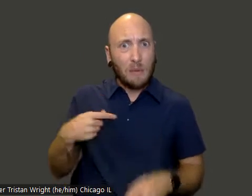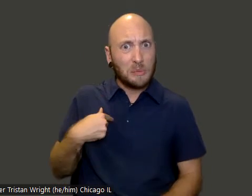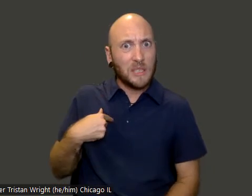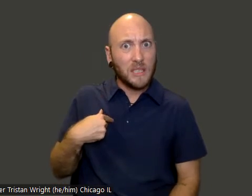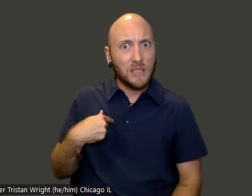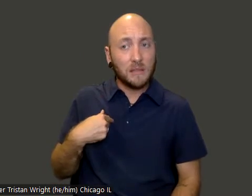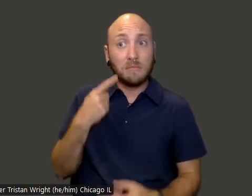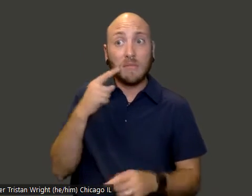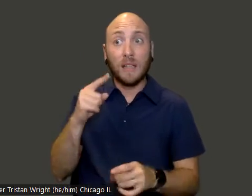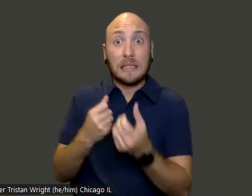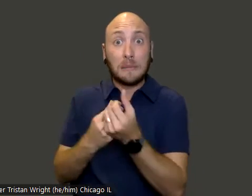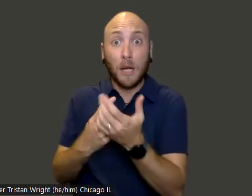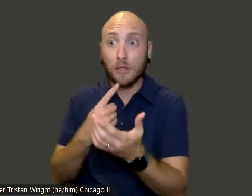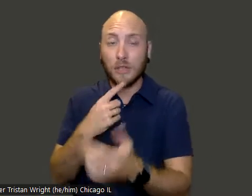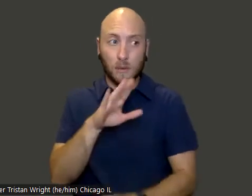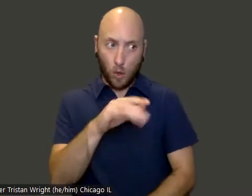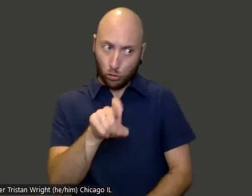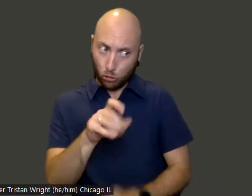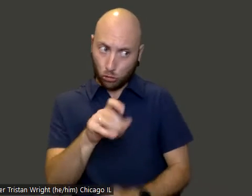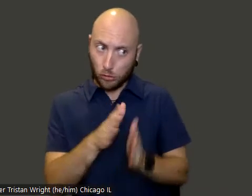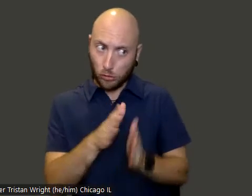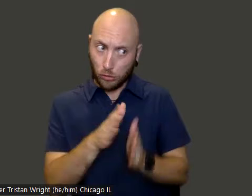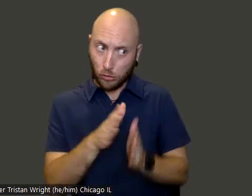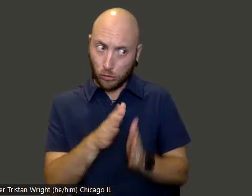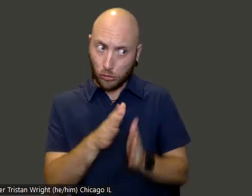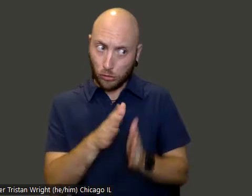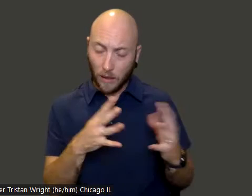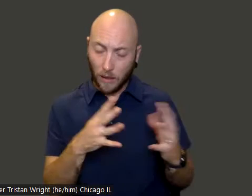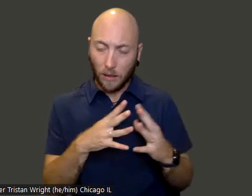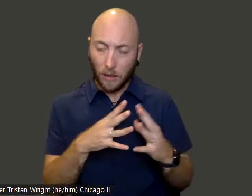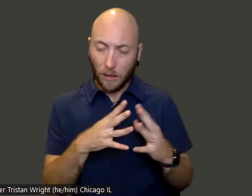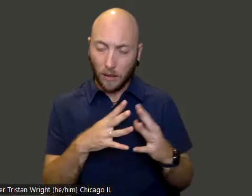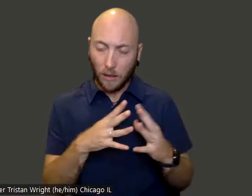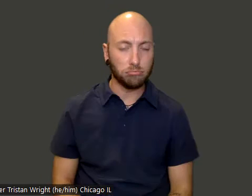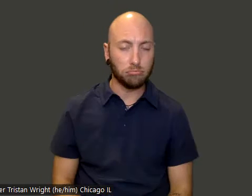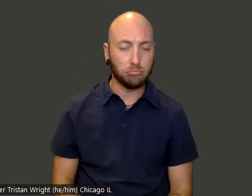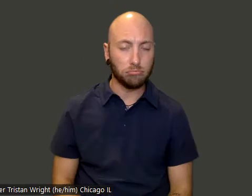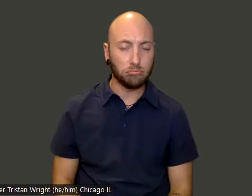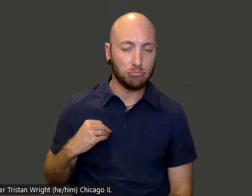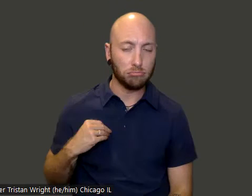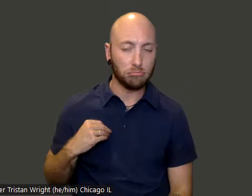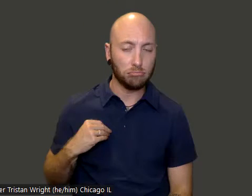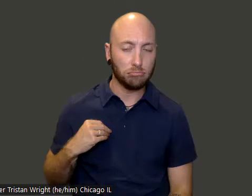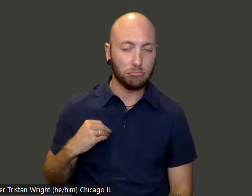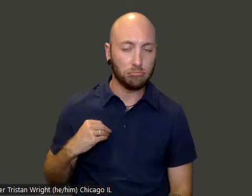Sometimes I'll go make coffee and the next thing I know, my mind's spinning. What am I going to do today? I got to do this work, et cetera.